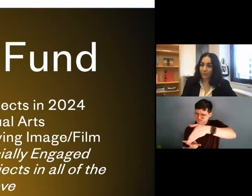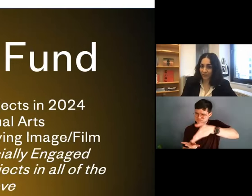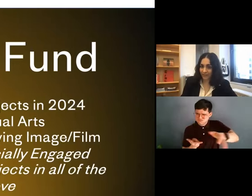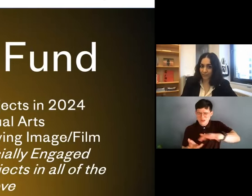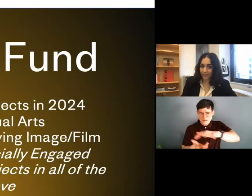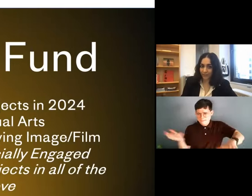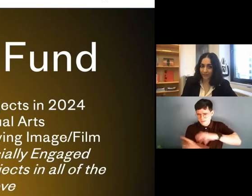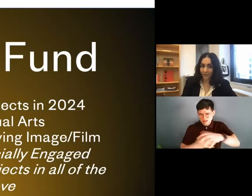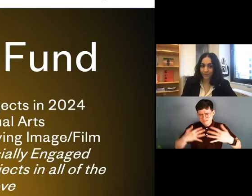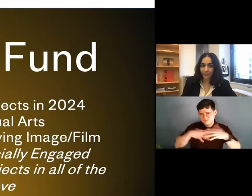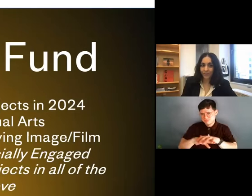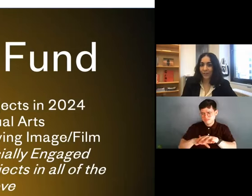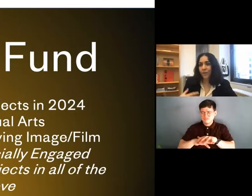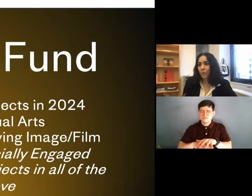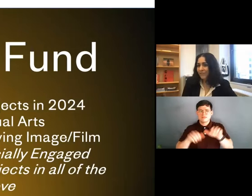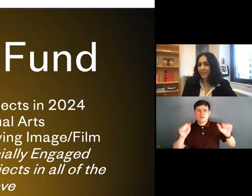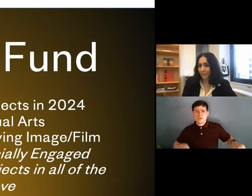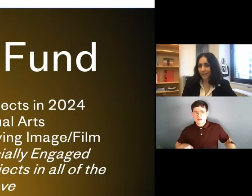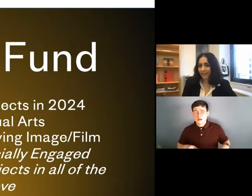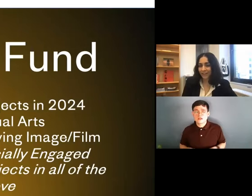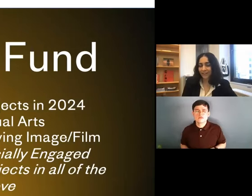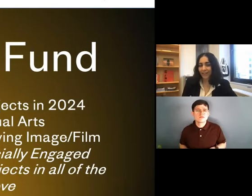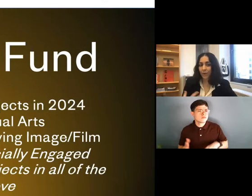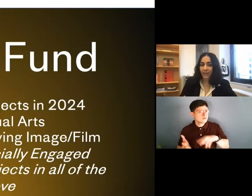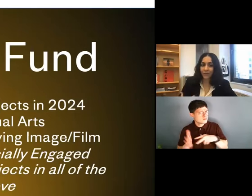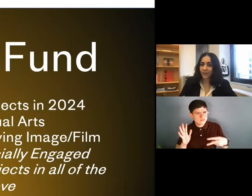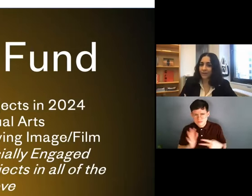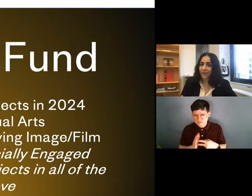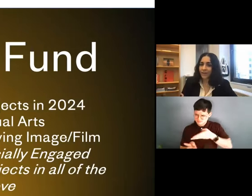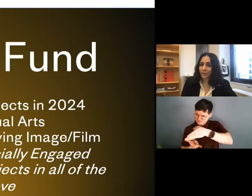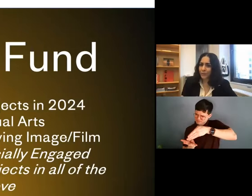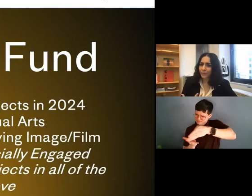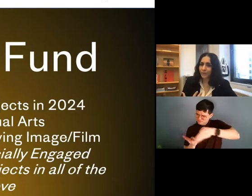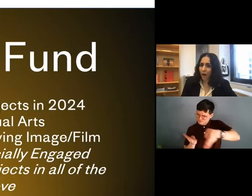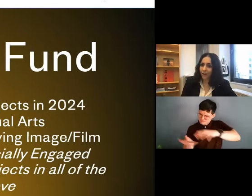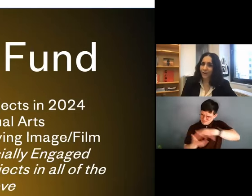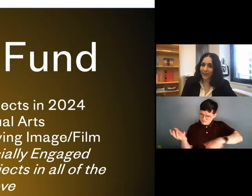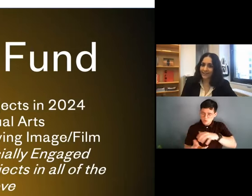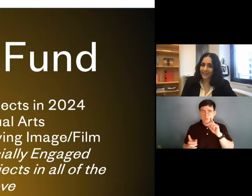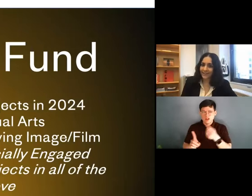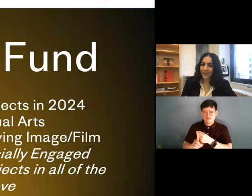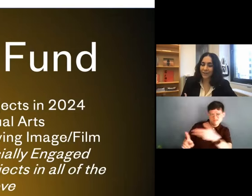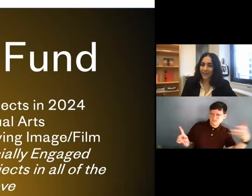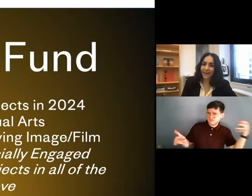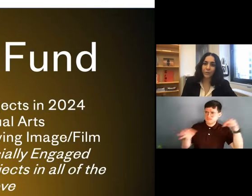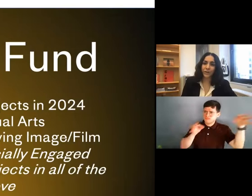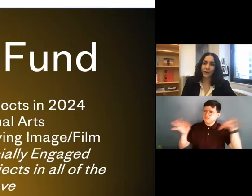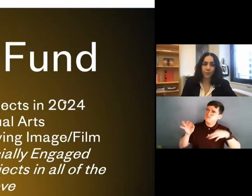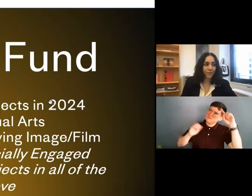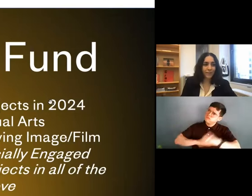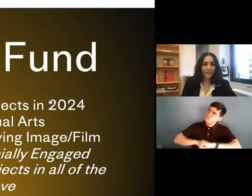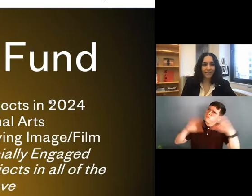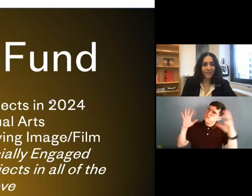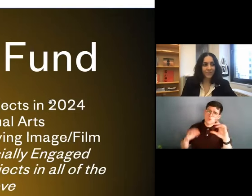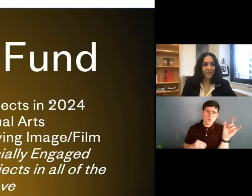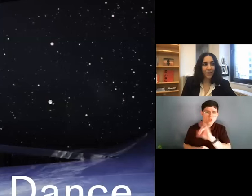and multidisciplinary. What does this mean exactly? I want to give you a sort of more concrete idea of the kind of work that